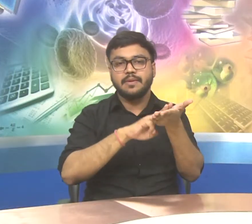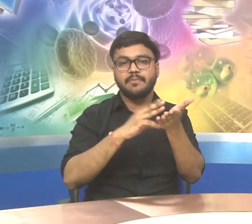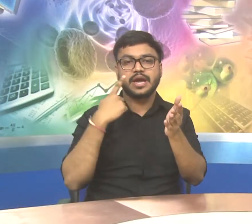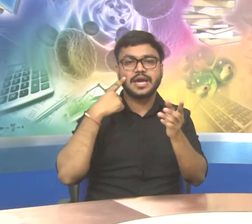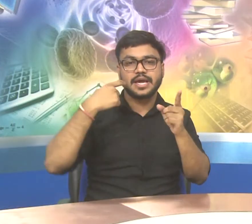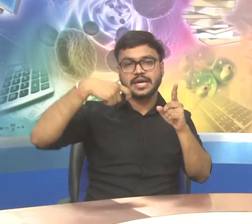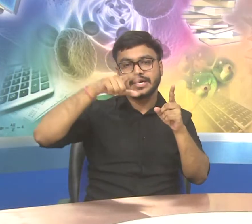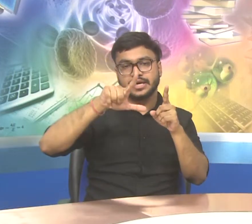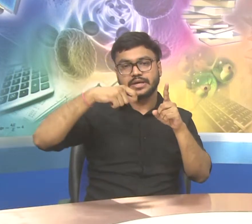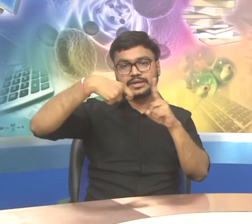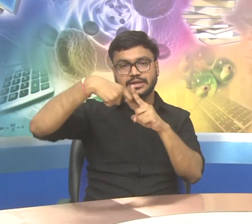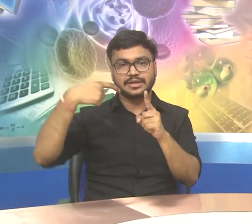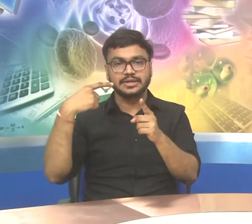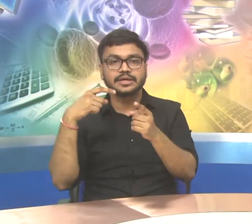Way galaxy.